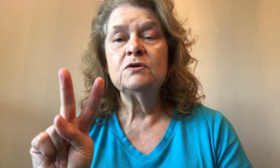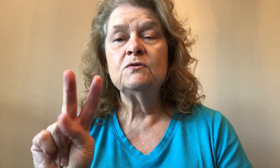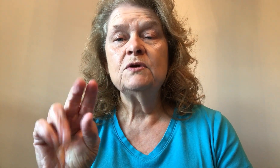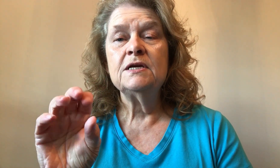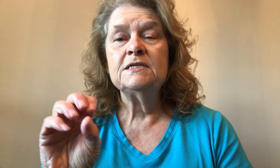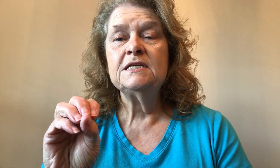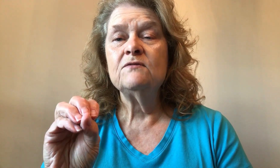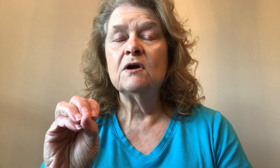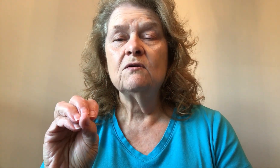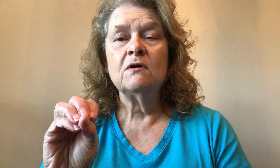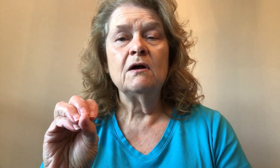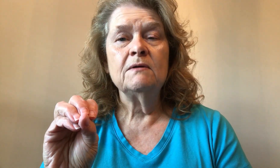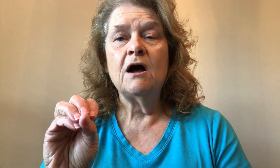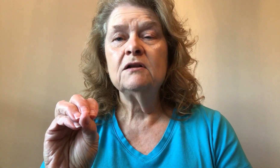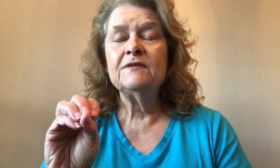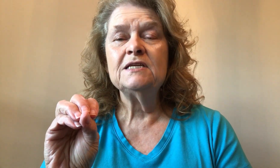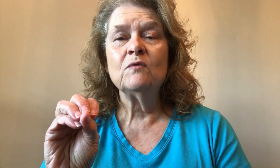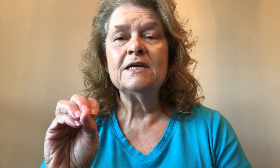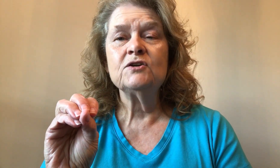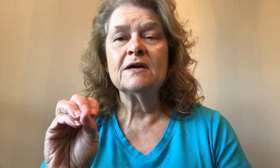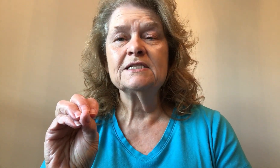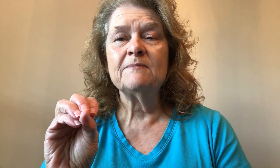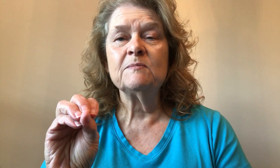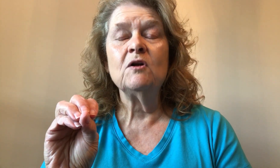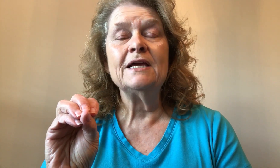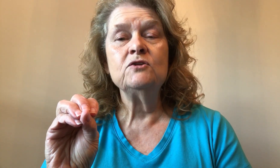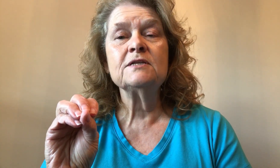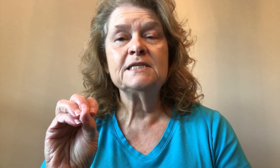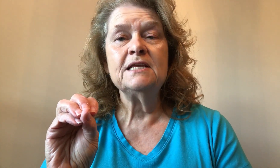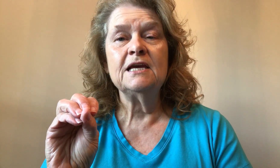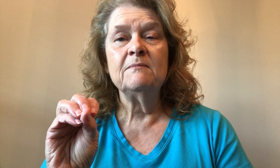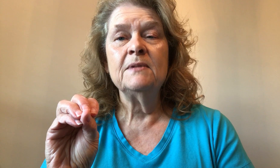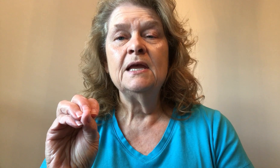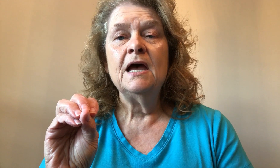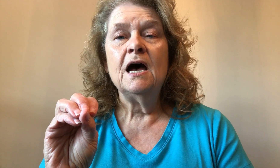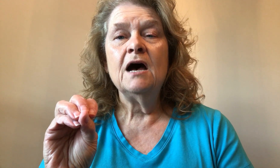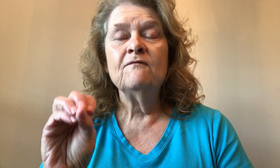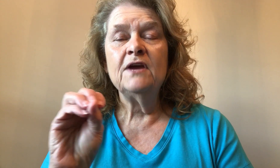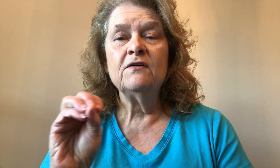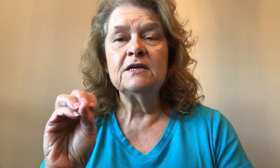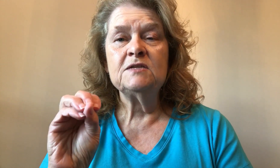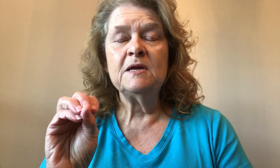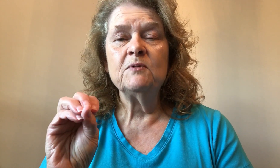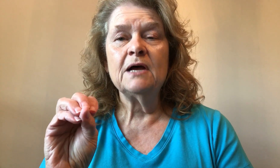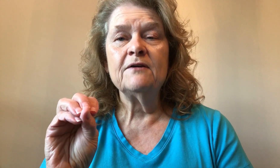2, 0. All of these ways are acceptable, and you'll see them, various people, how they